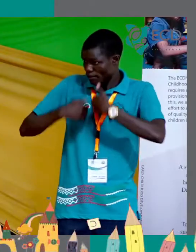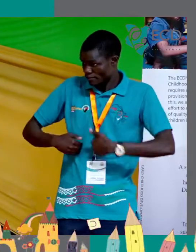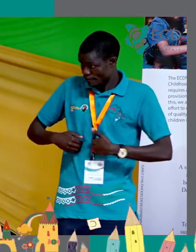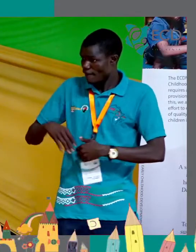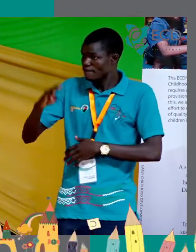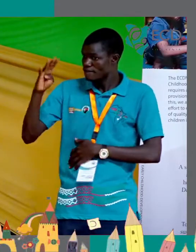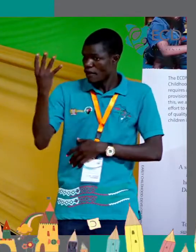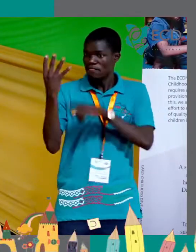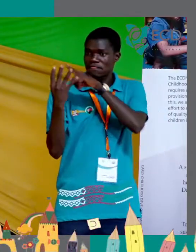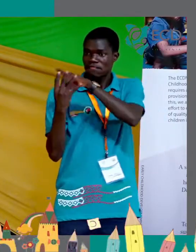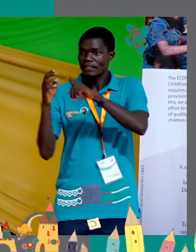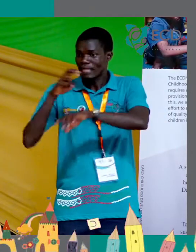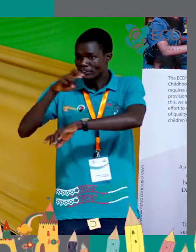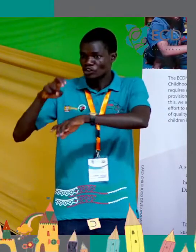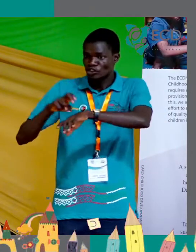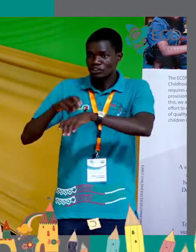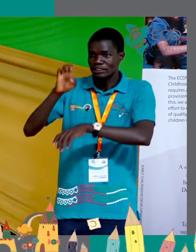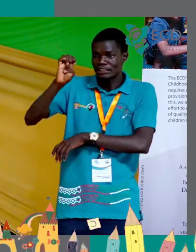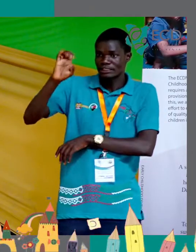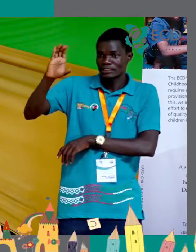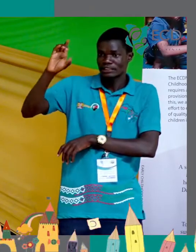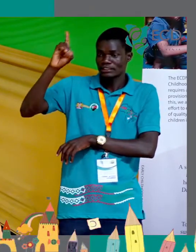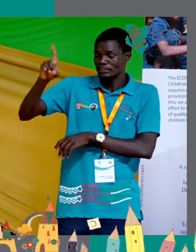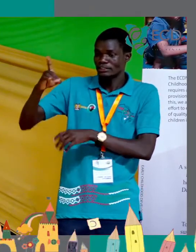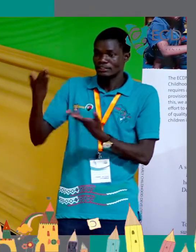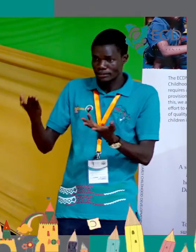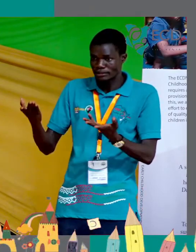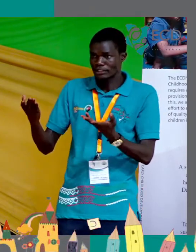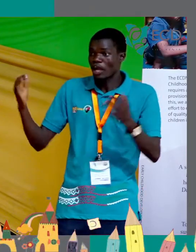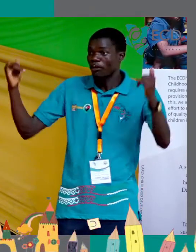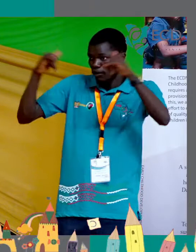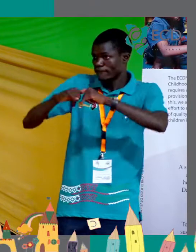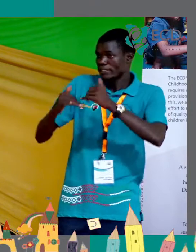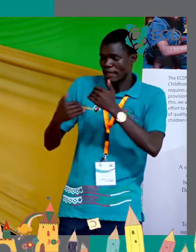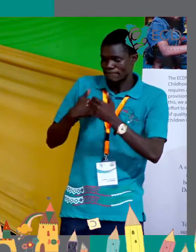4th National ECD Stakeholders Conference.